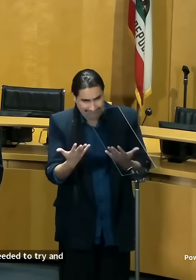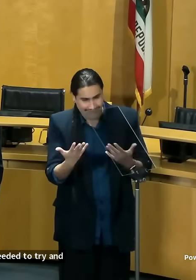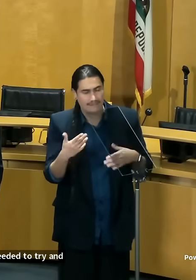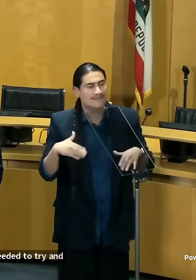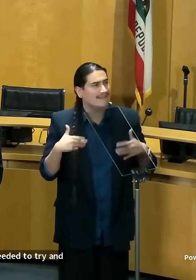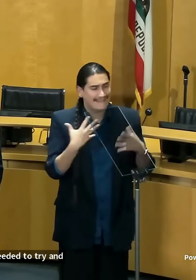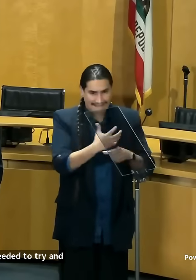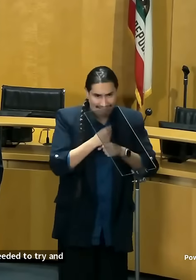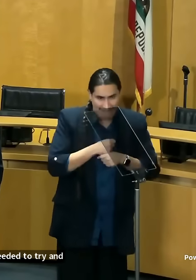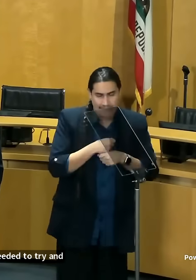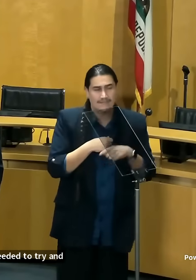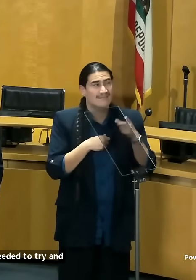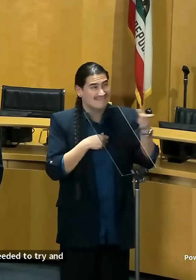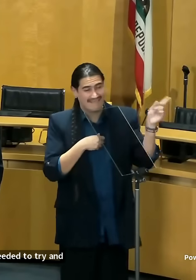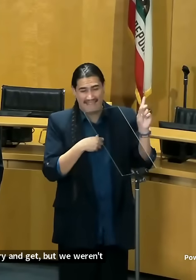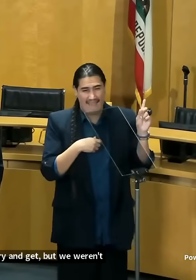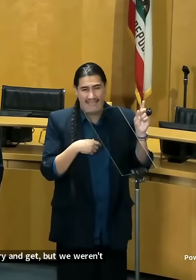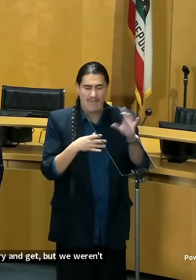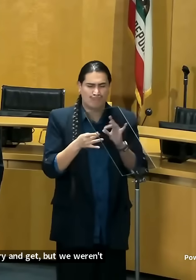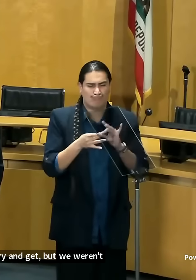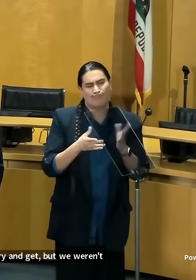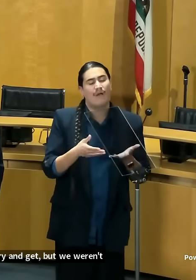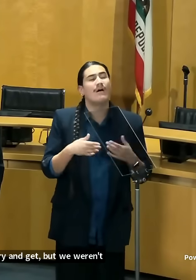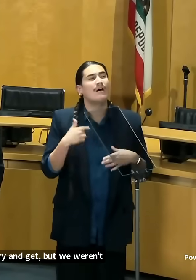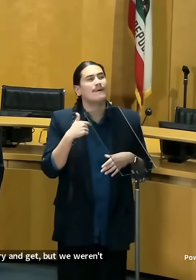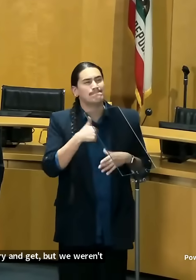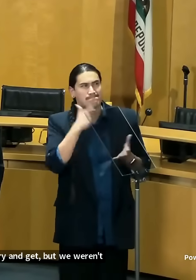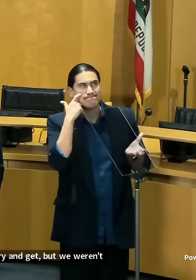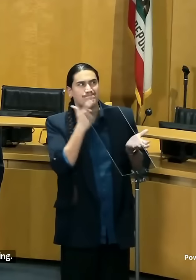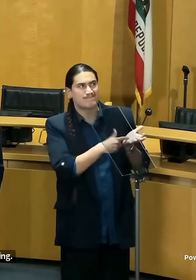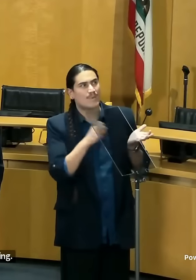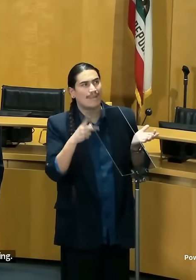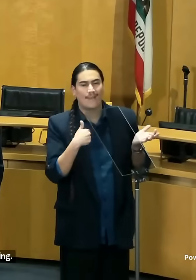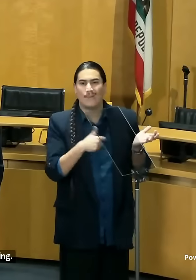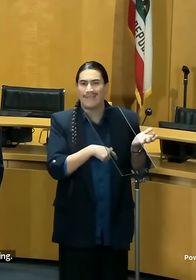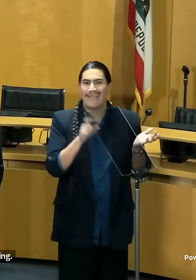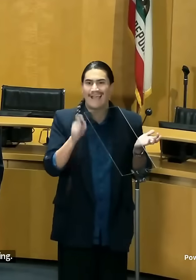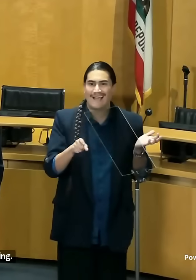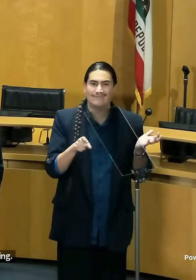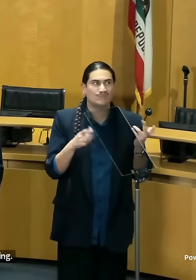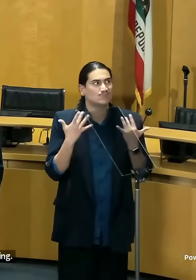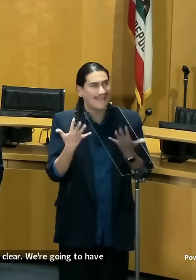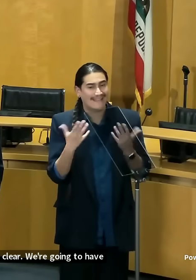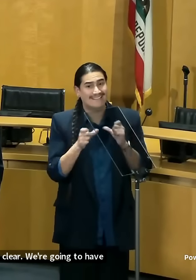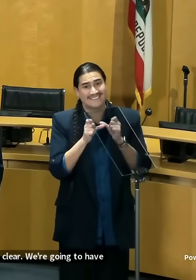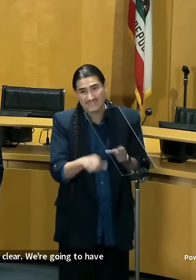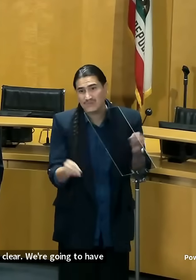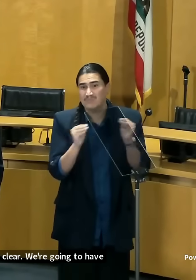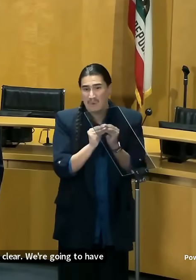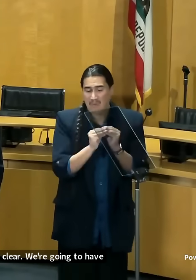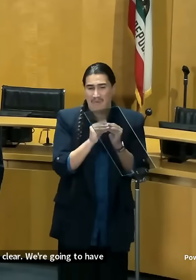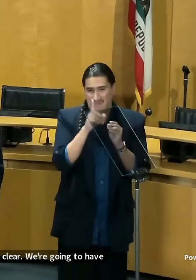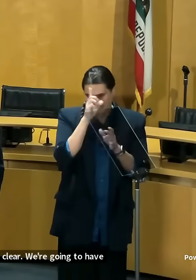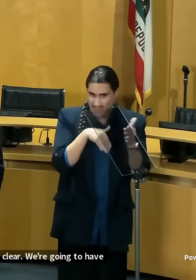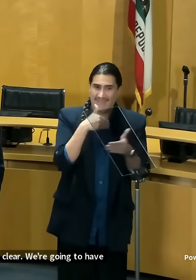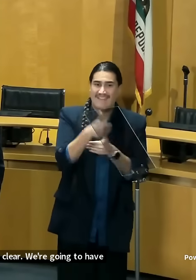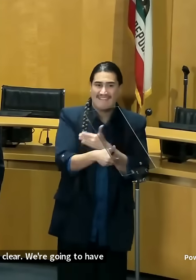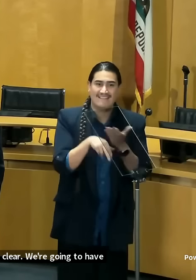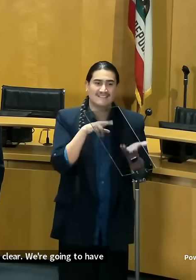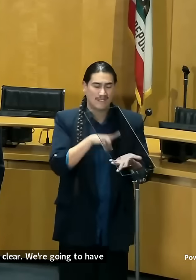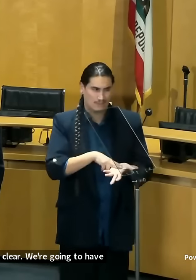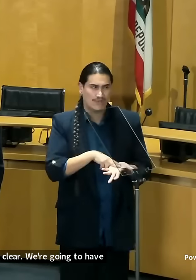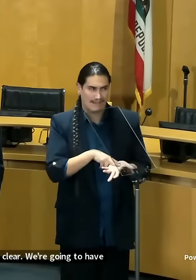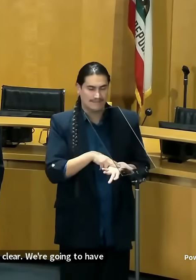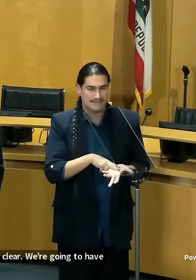getting, things that it was becoming clear we're going to have to wait for the next